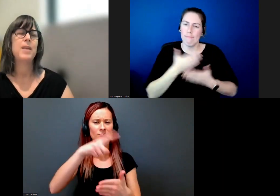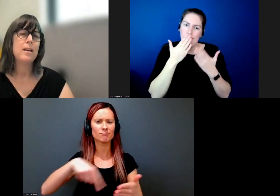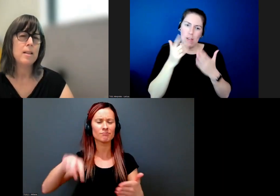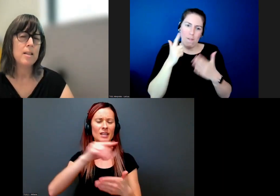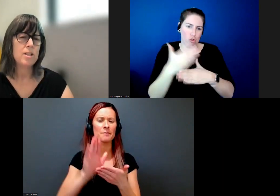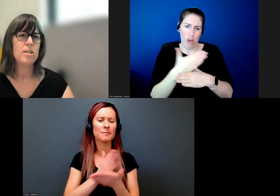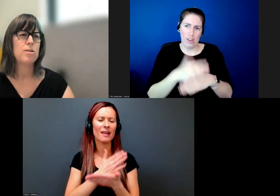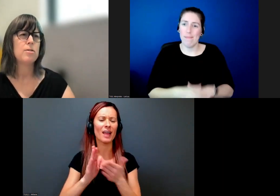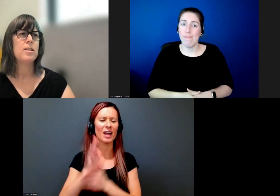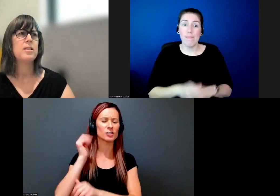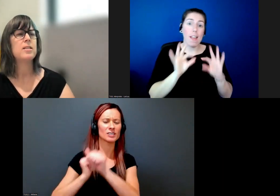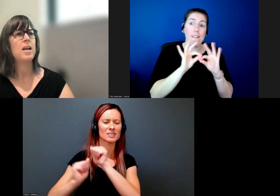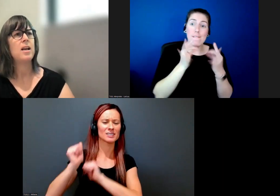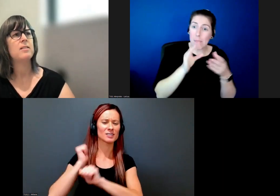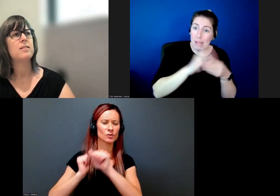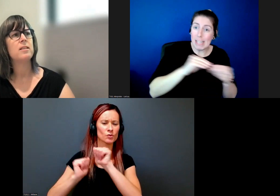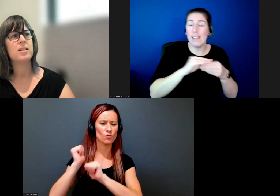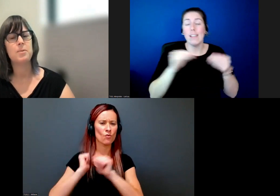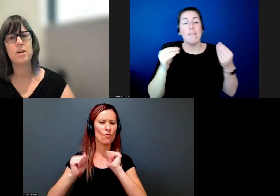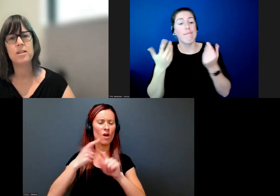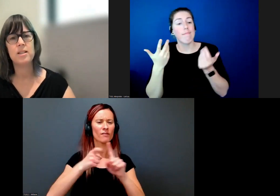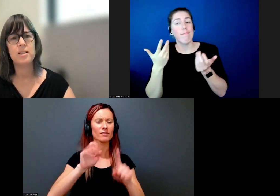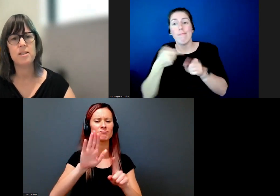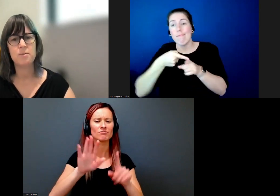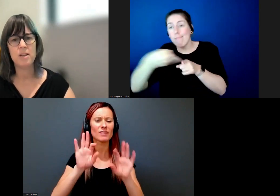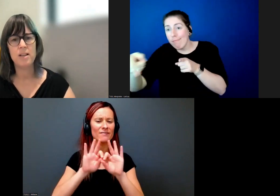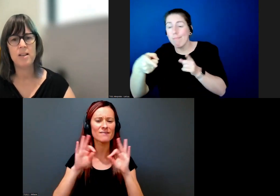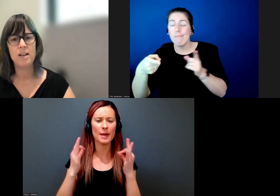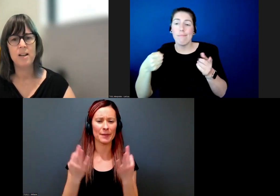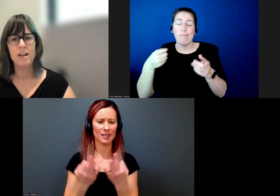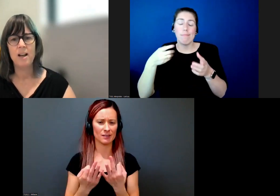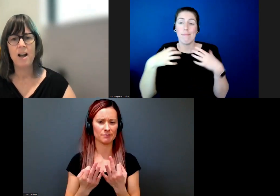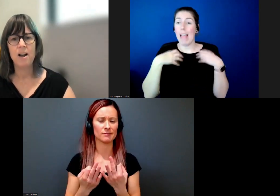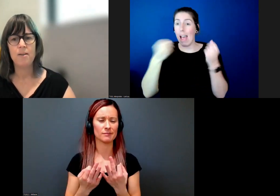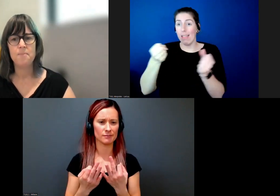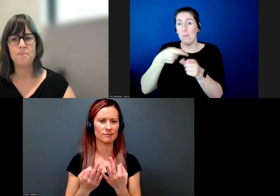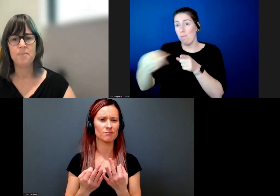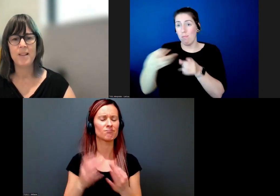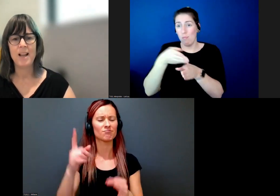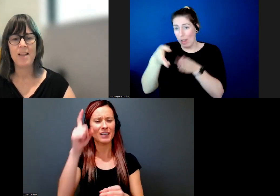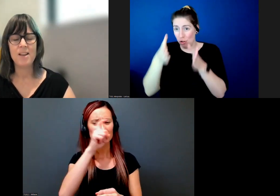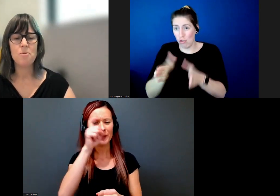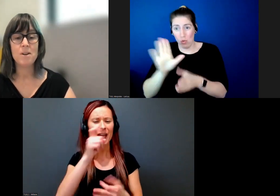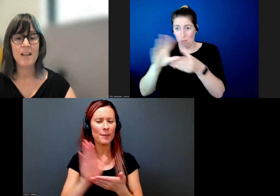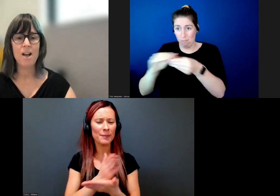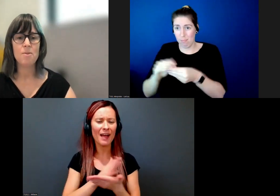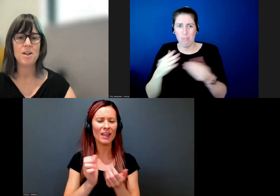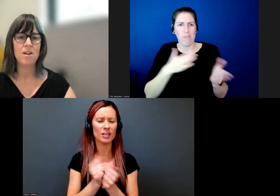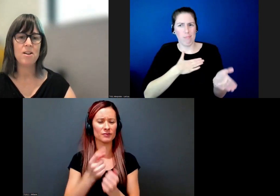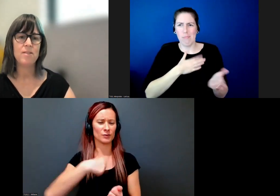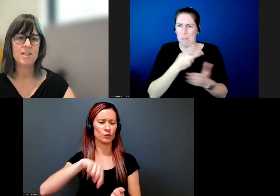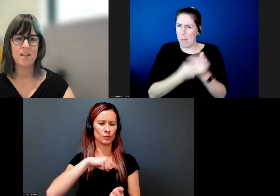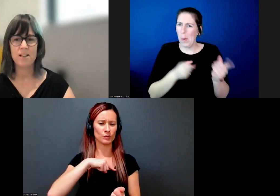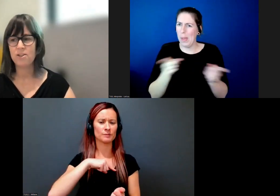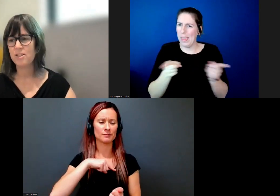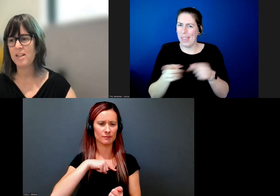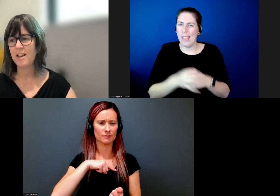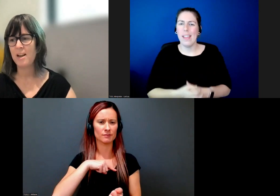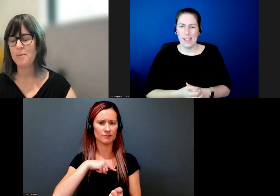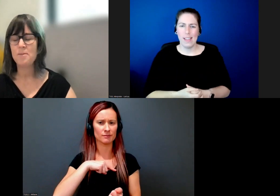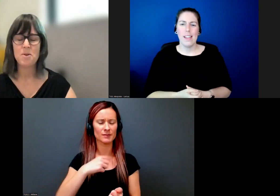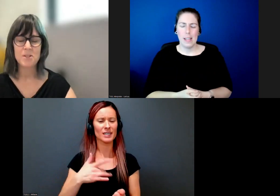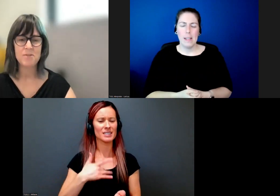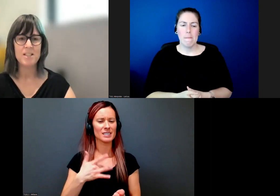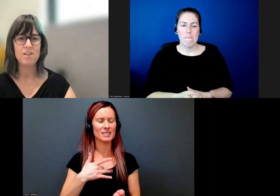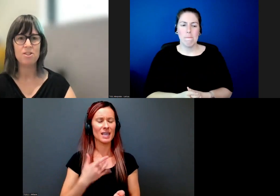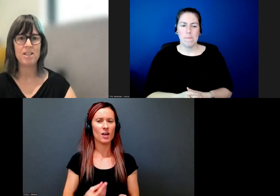clinician stories and experiences is really, I think it really helps all of us to understand. I